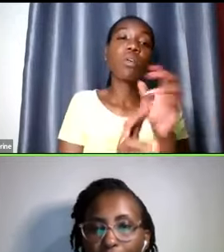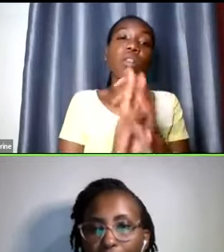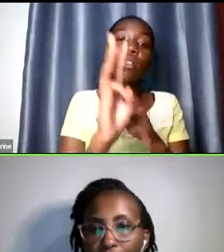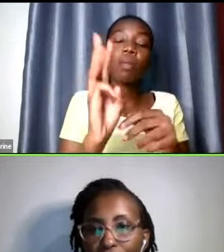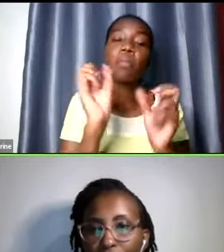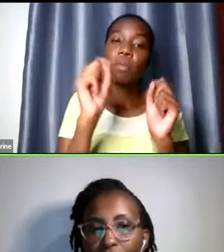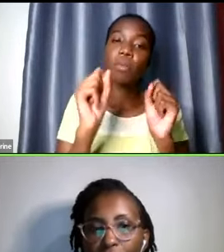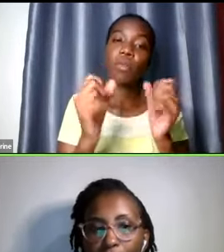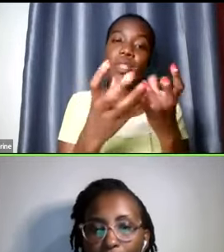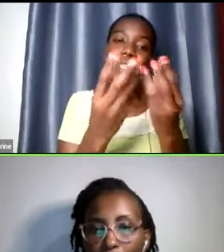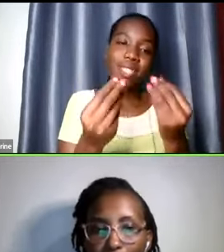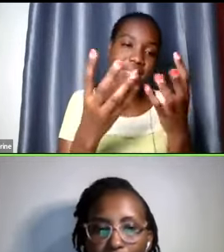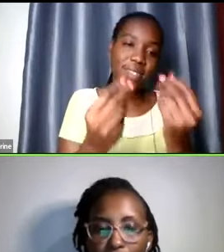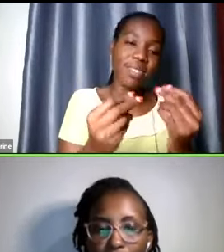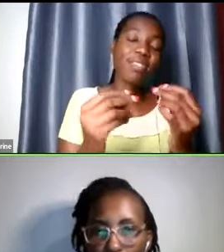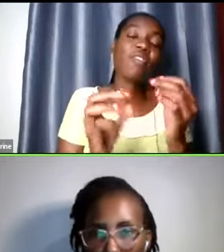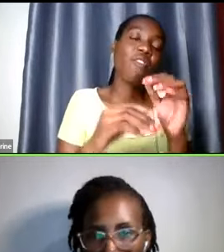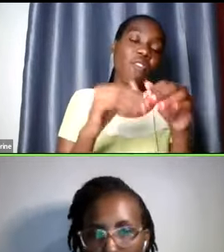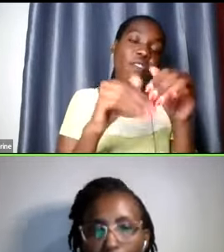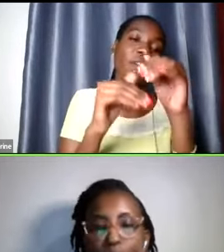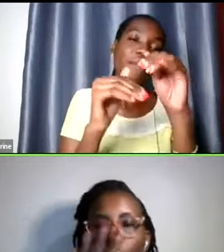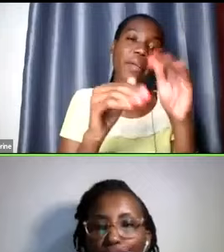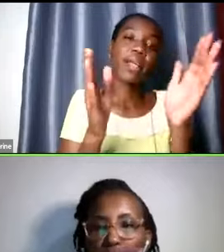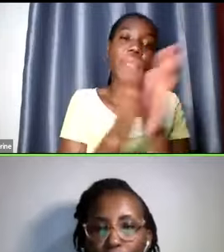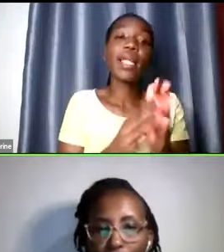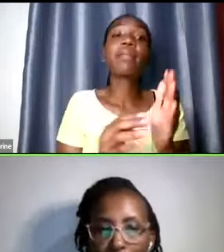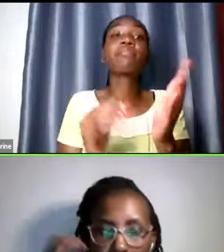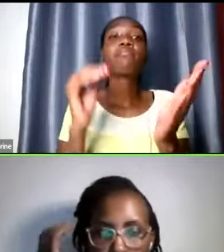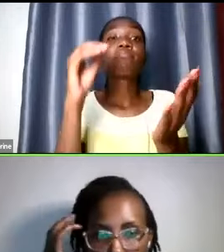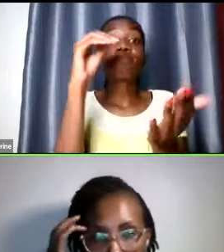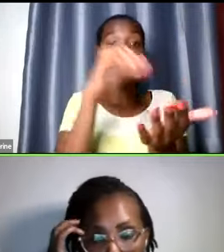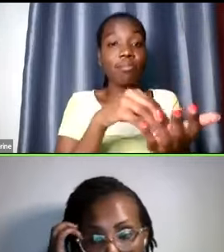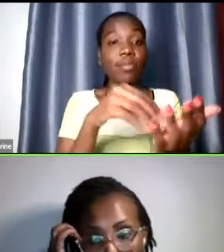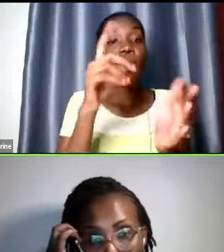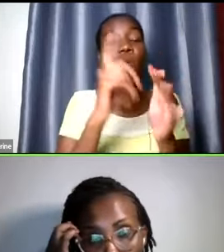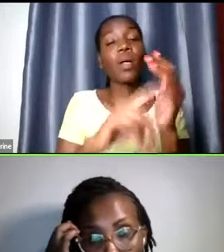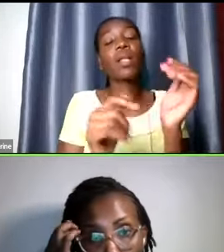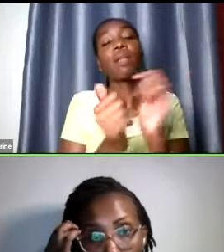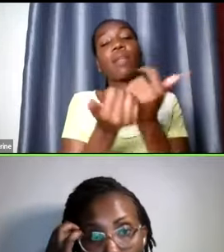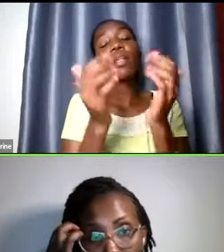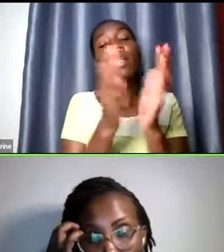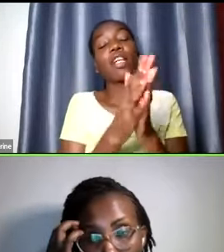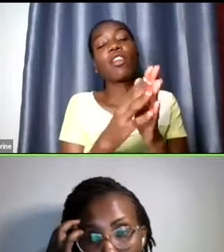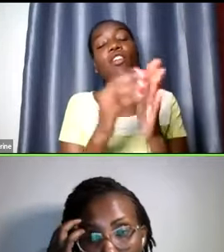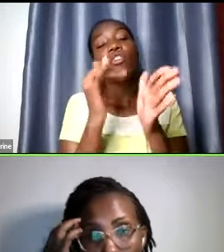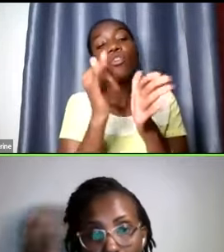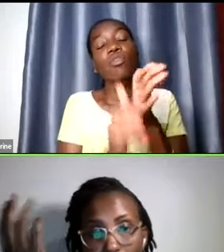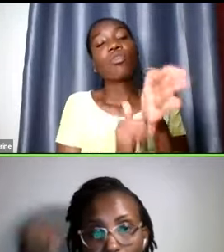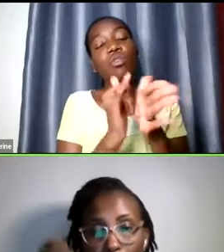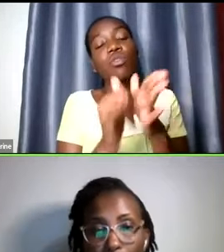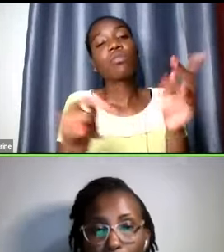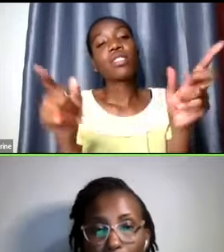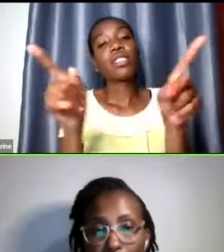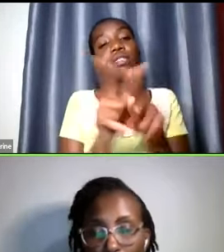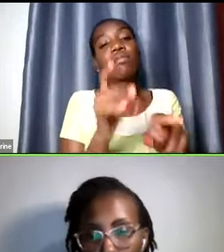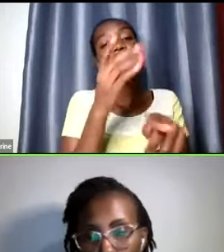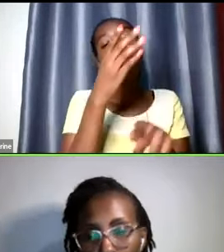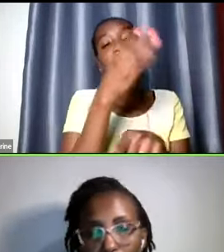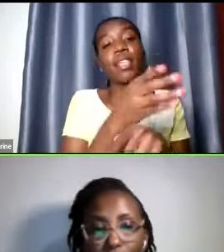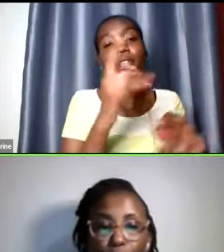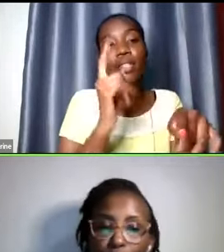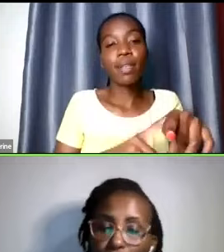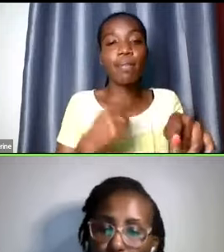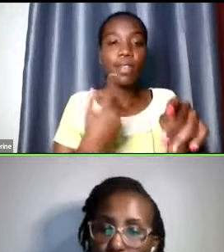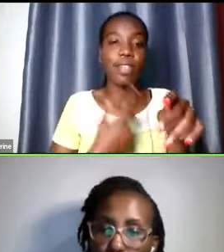up and just be updated on what's happening. We also put the link to the YouTube channel there when we upload the